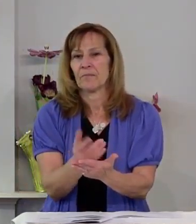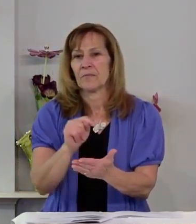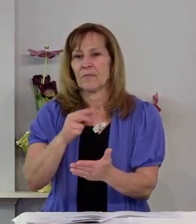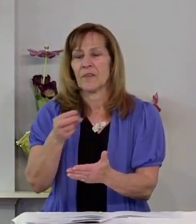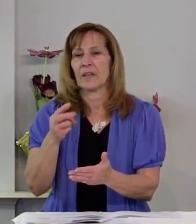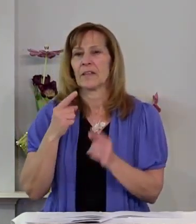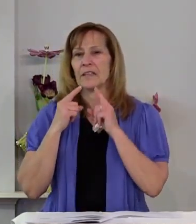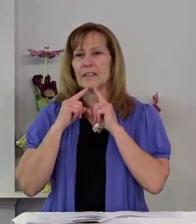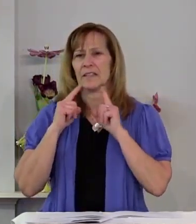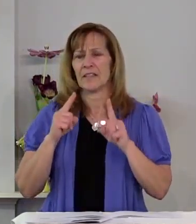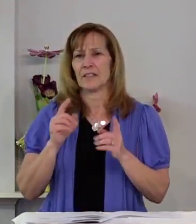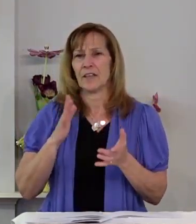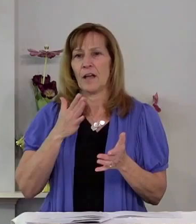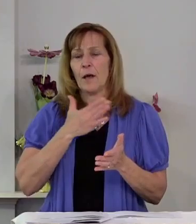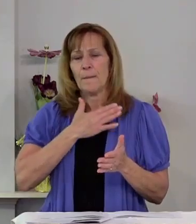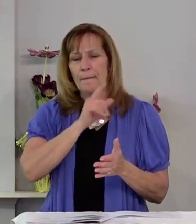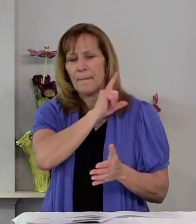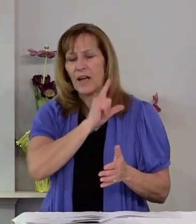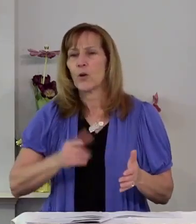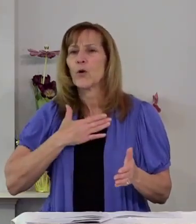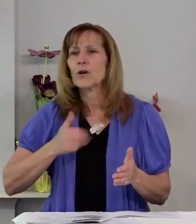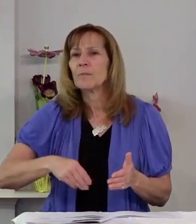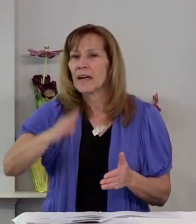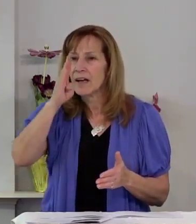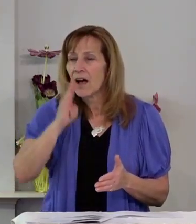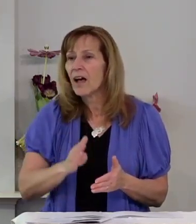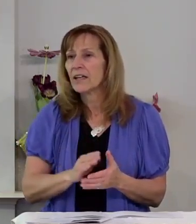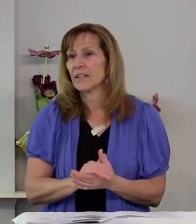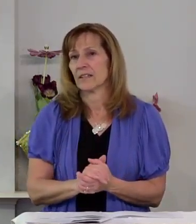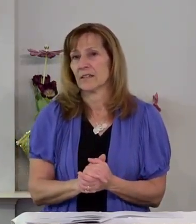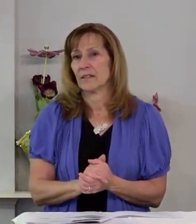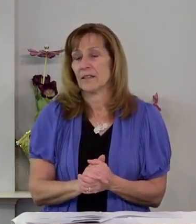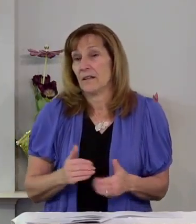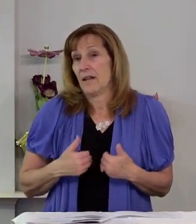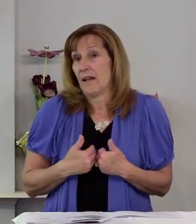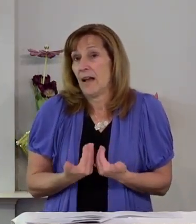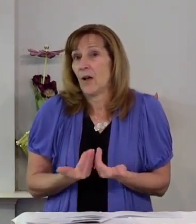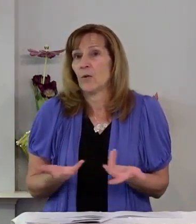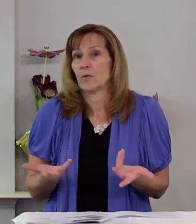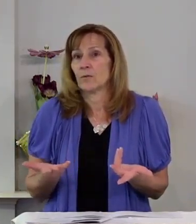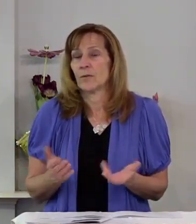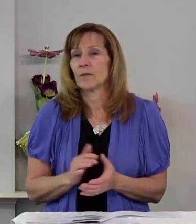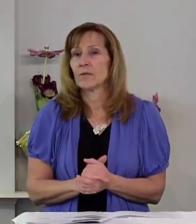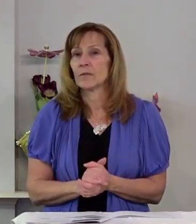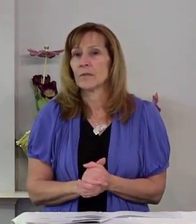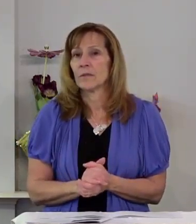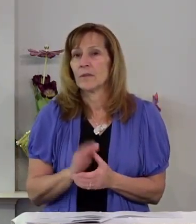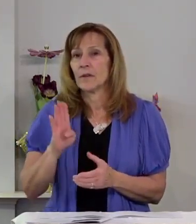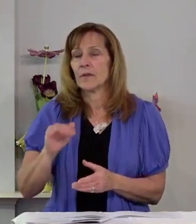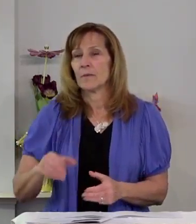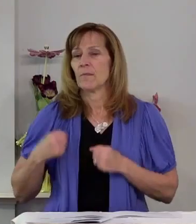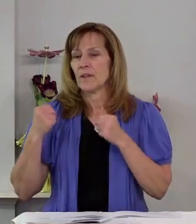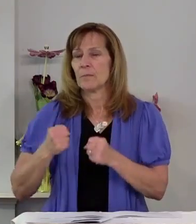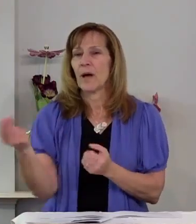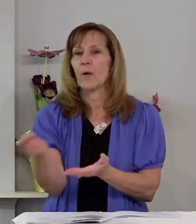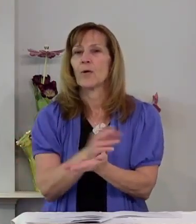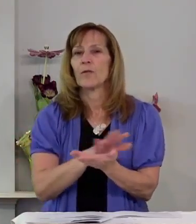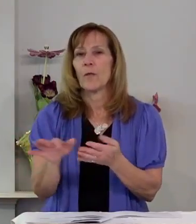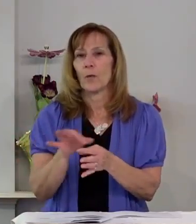simply declares, "My Lord and my God." How? By the power of the Holy